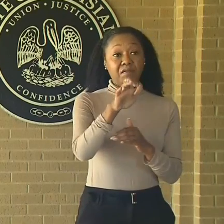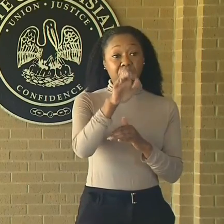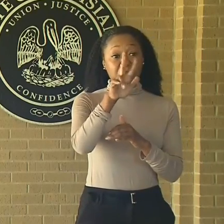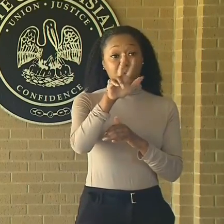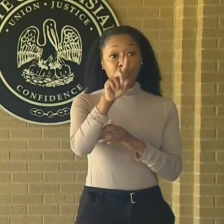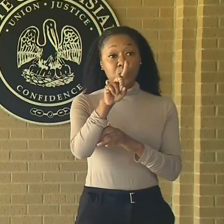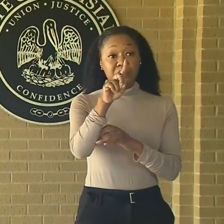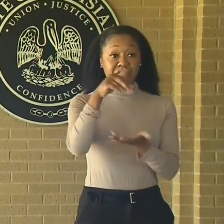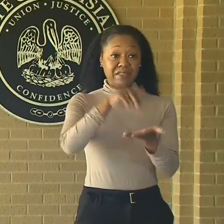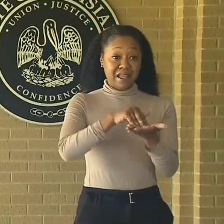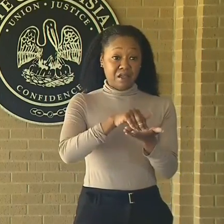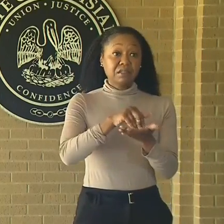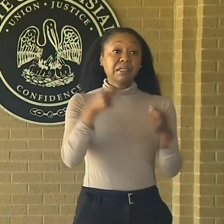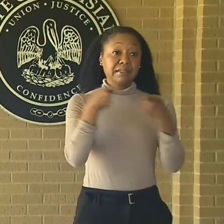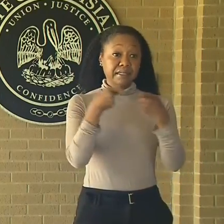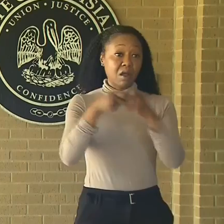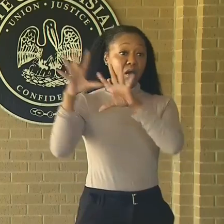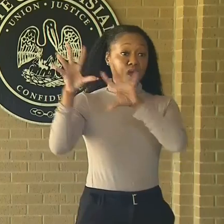power outages.